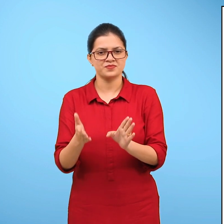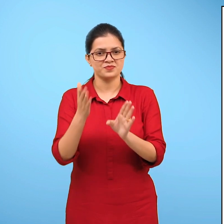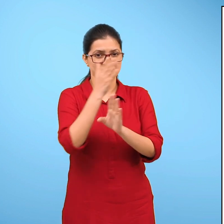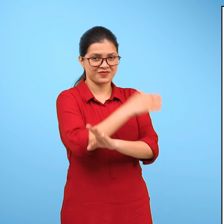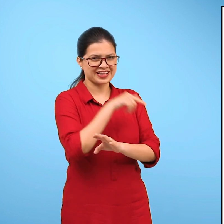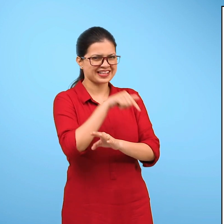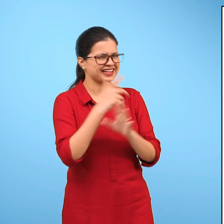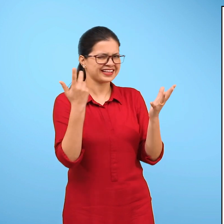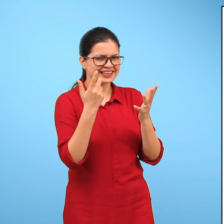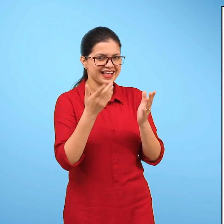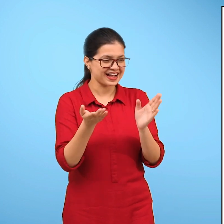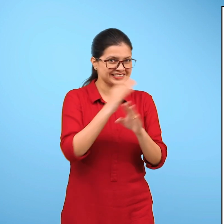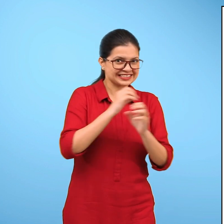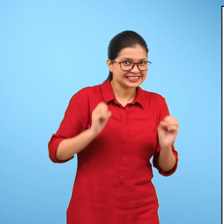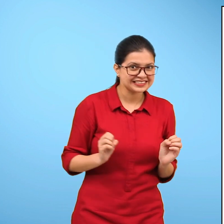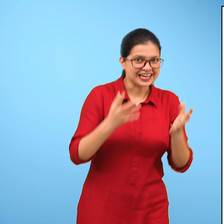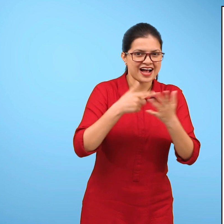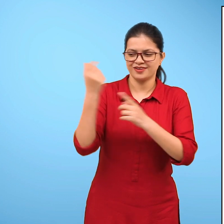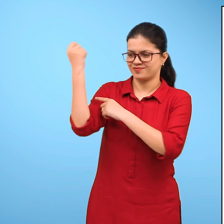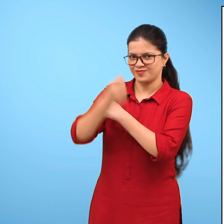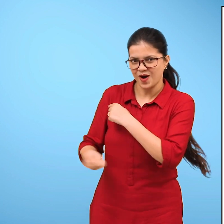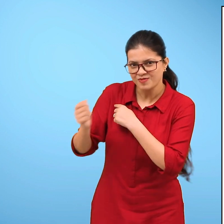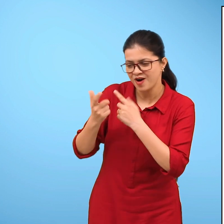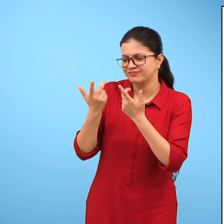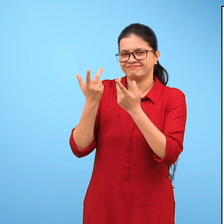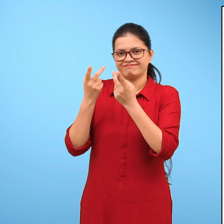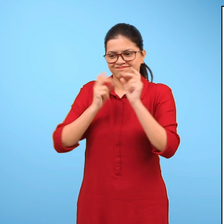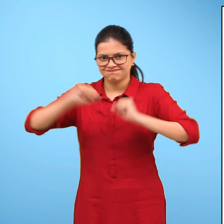Recollecting the body movements we tried at the beginning of this section.